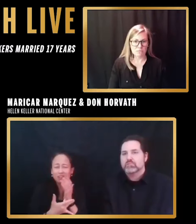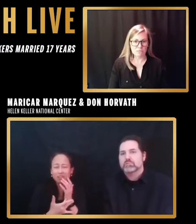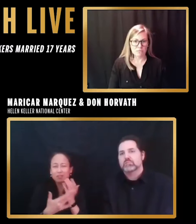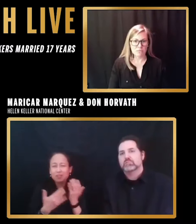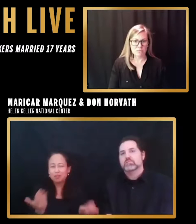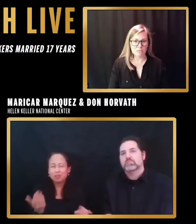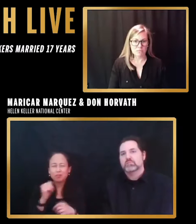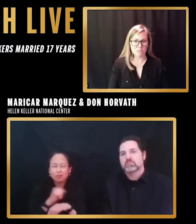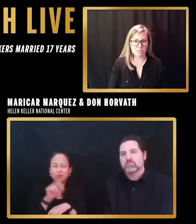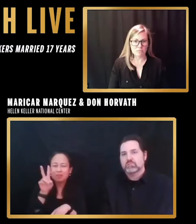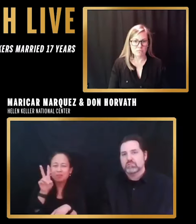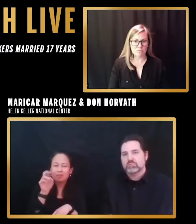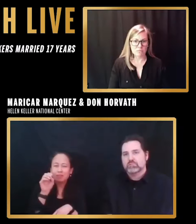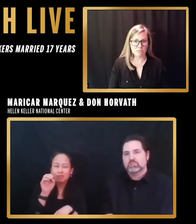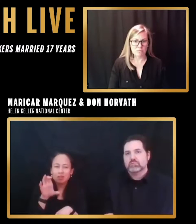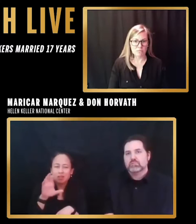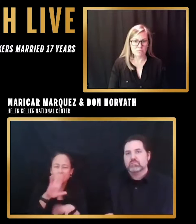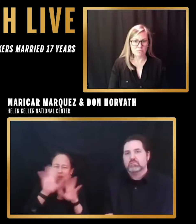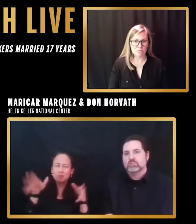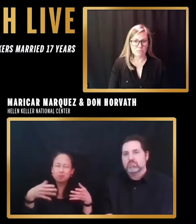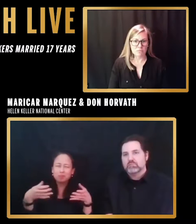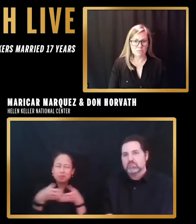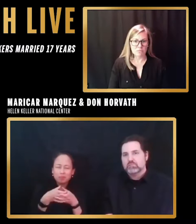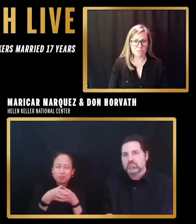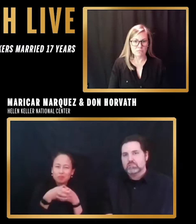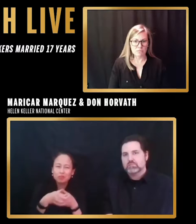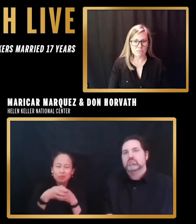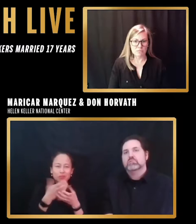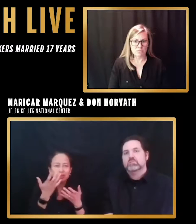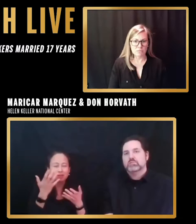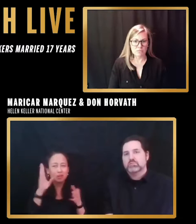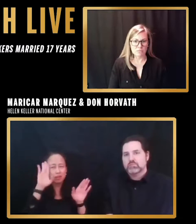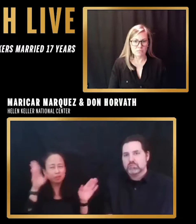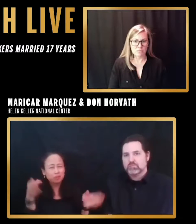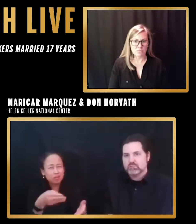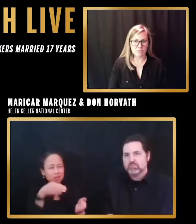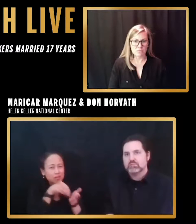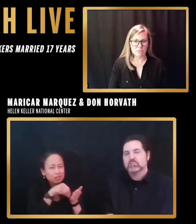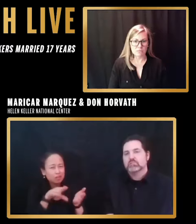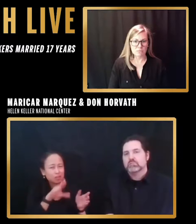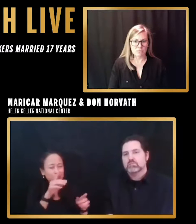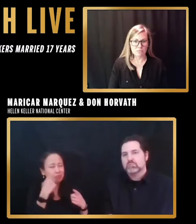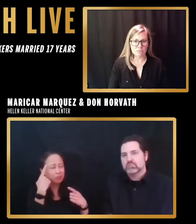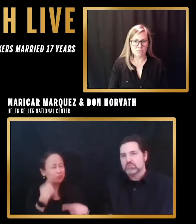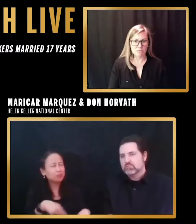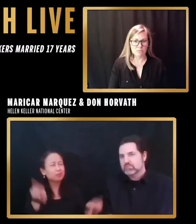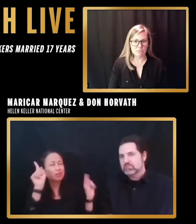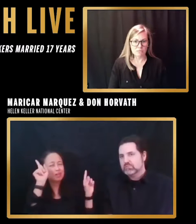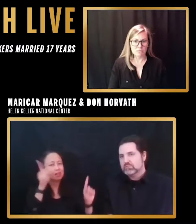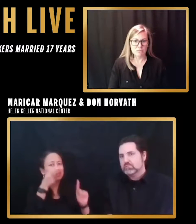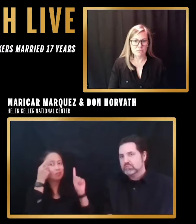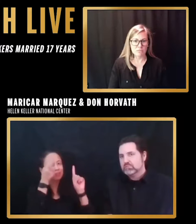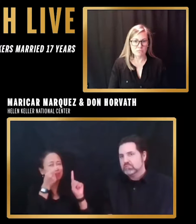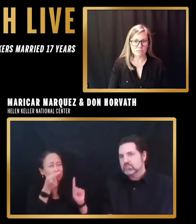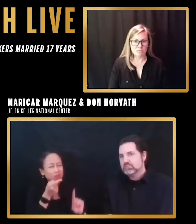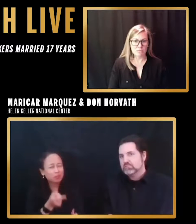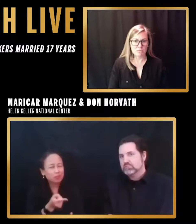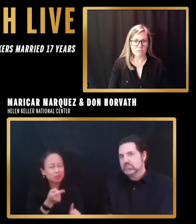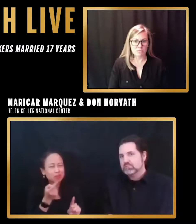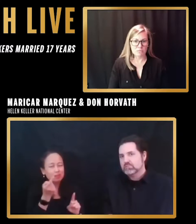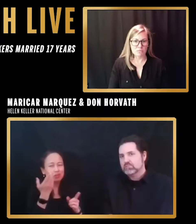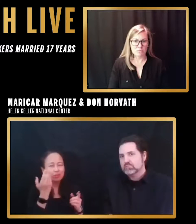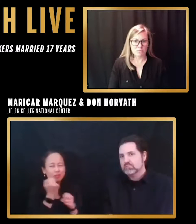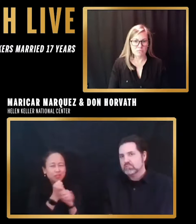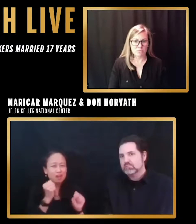living department, but they incorporate skills like mobility skills, communication skills, technology,